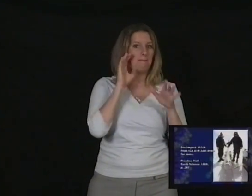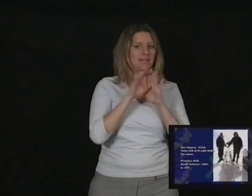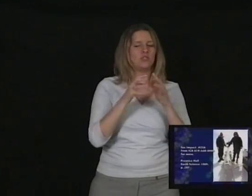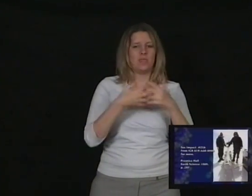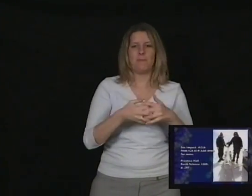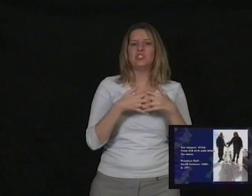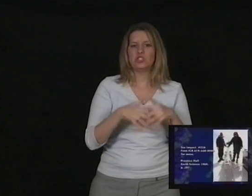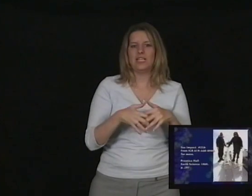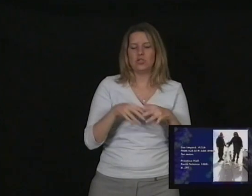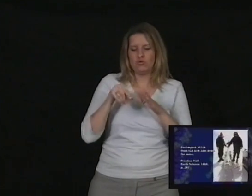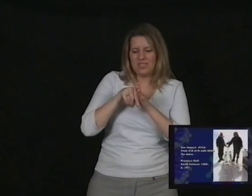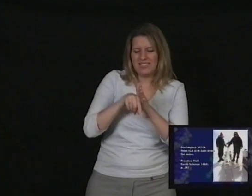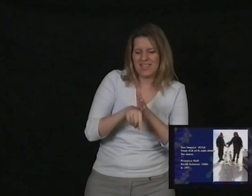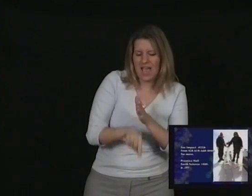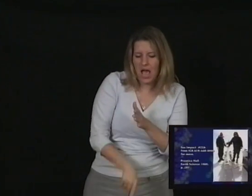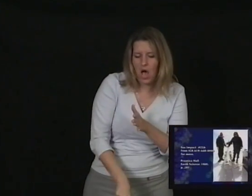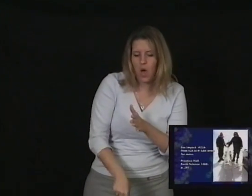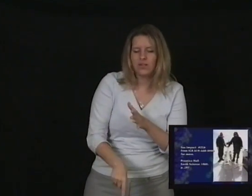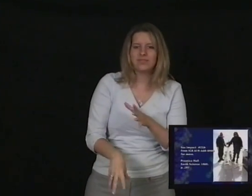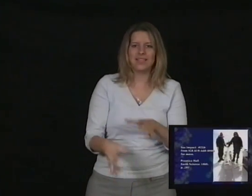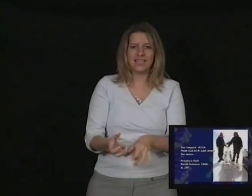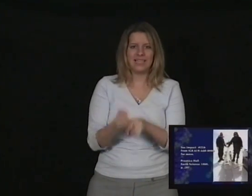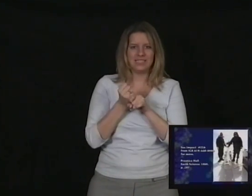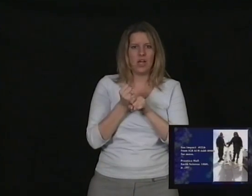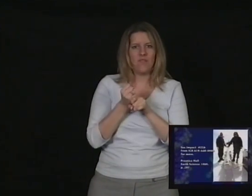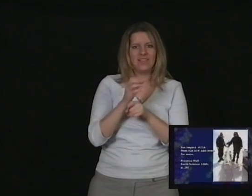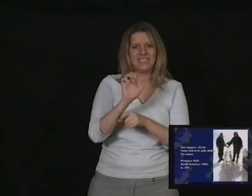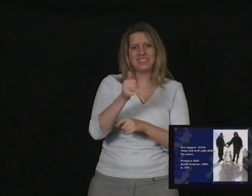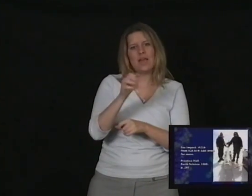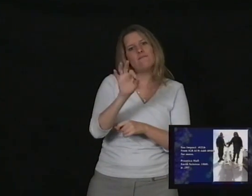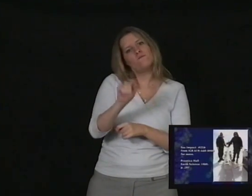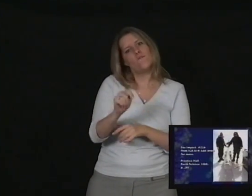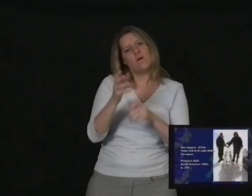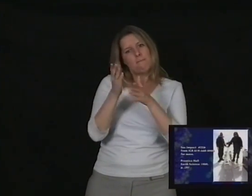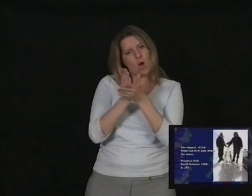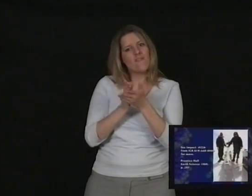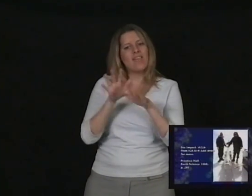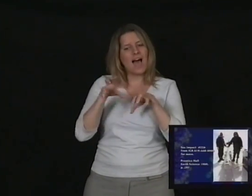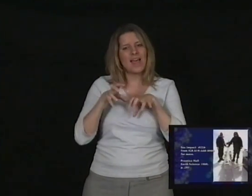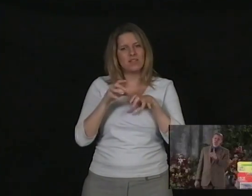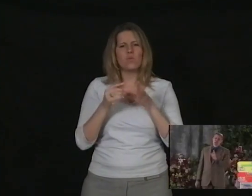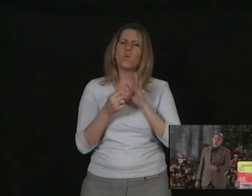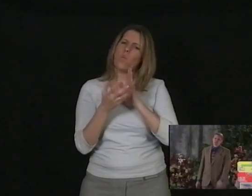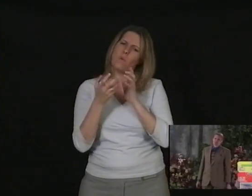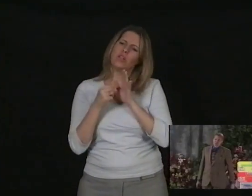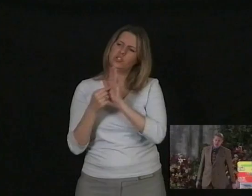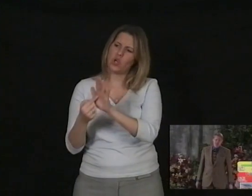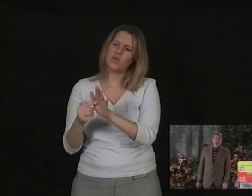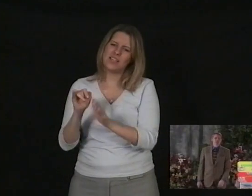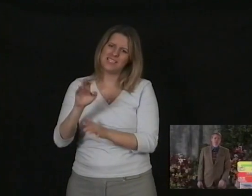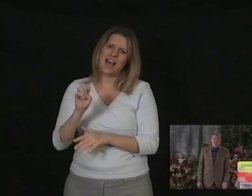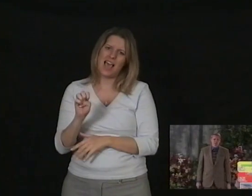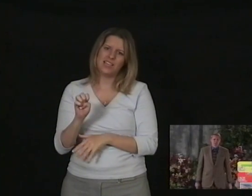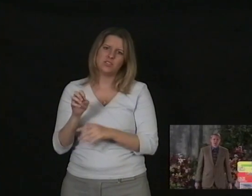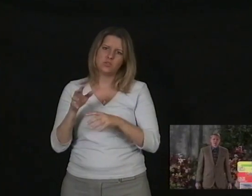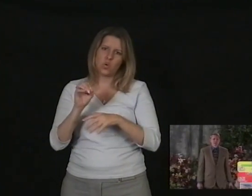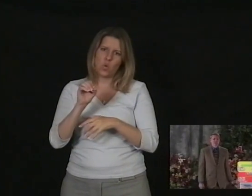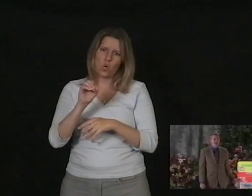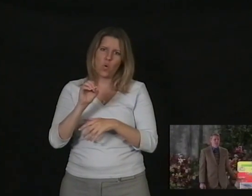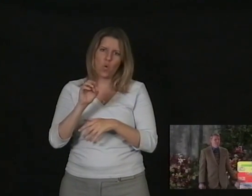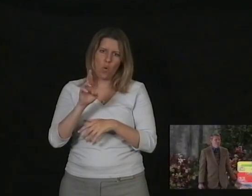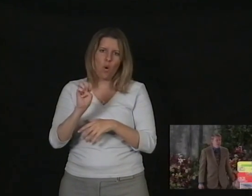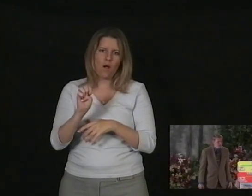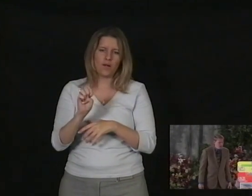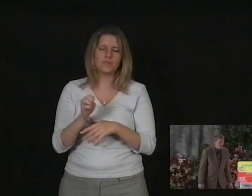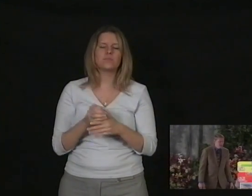drills down and snaps off a 6 to 10 foot section of ice and pulls it up out of the hole. And they said, we want to show you these ice cores, Mr. Hovind. Come on in the freezer. They took me